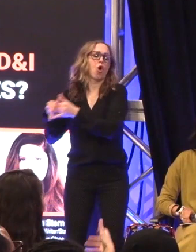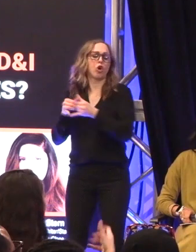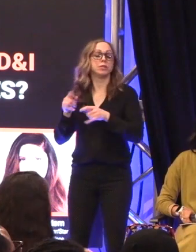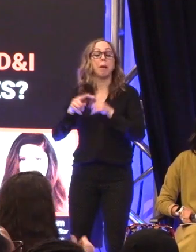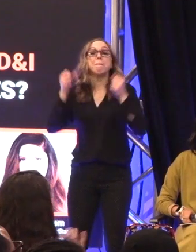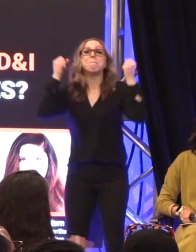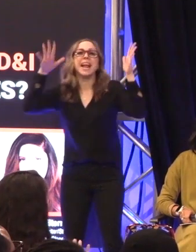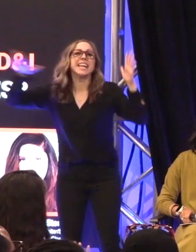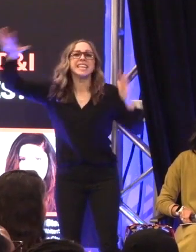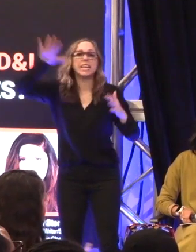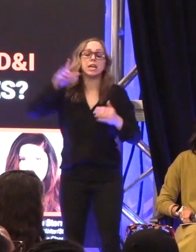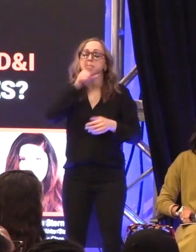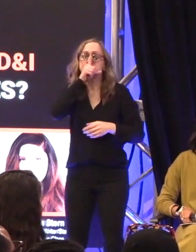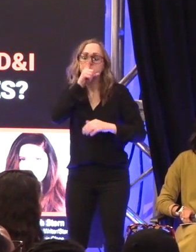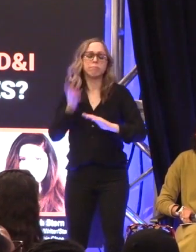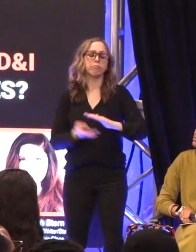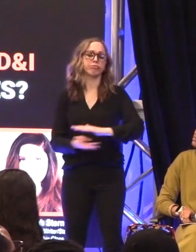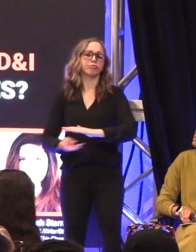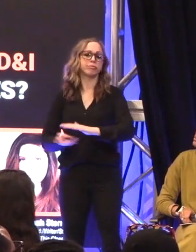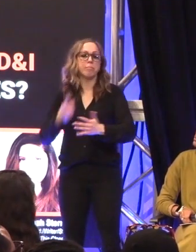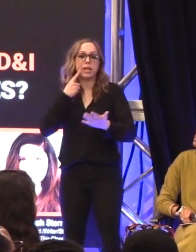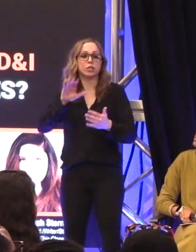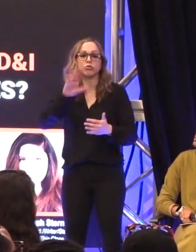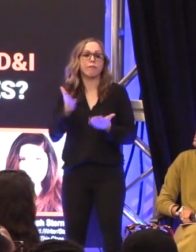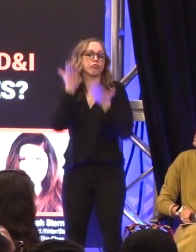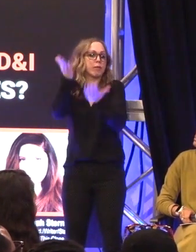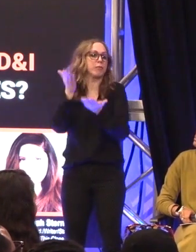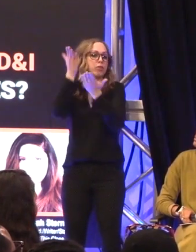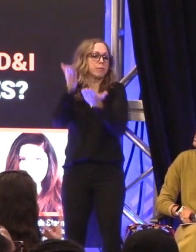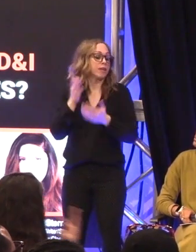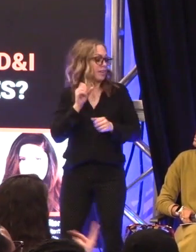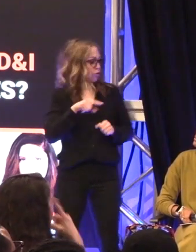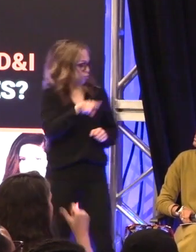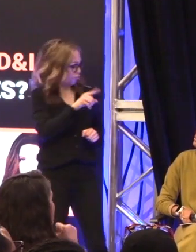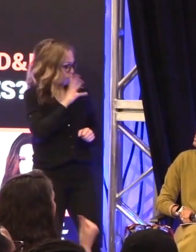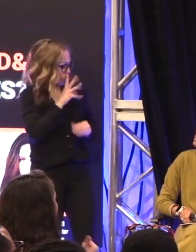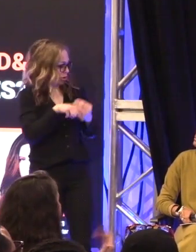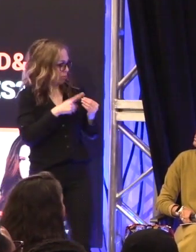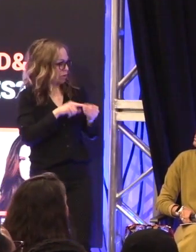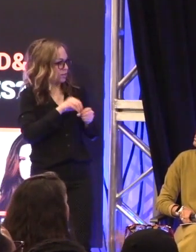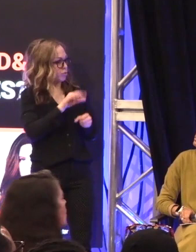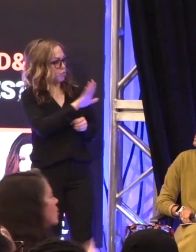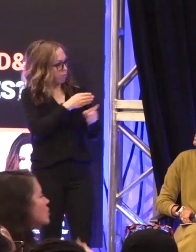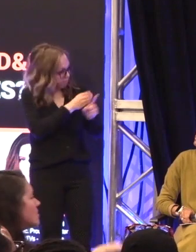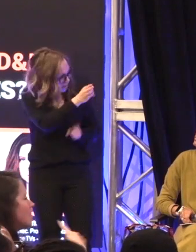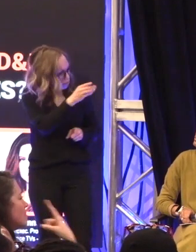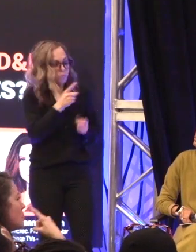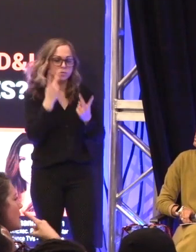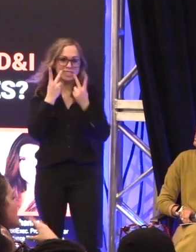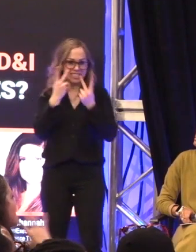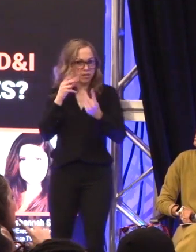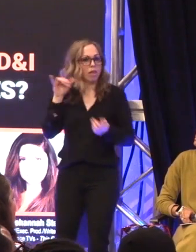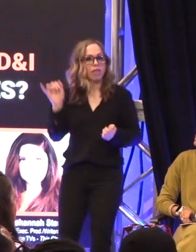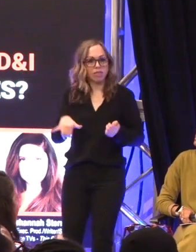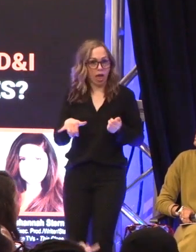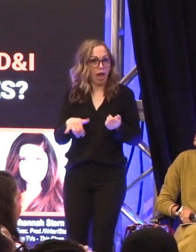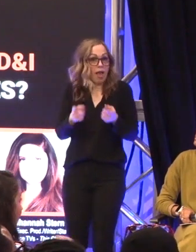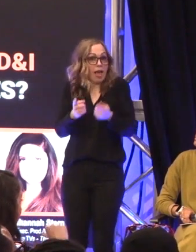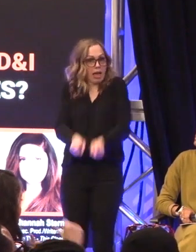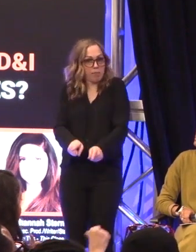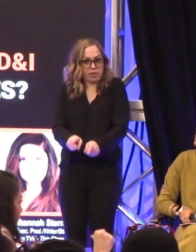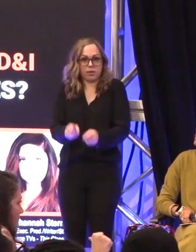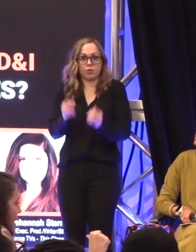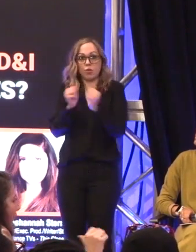seen because they're never getting recommended. So I wonder if you guys can speak about how in your particular fields you're seeing that play out in